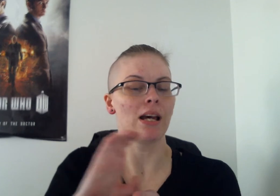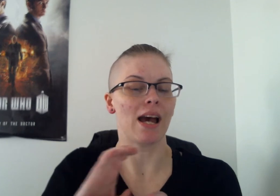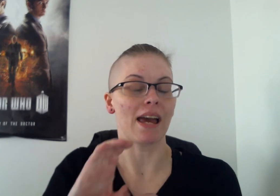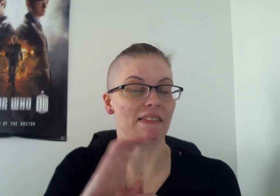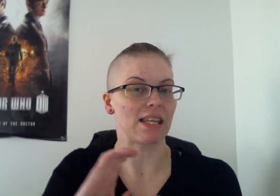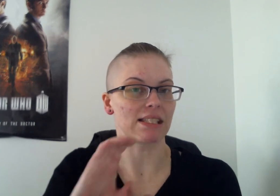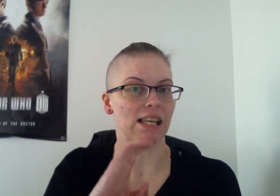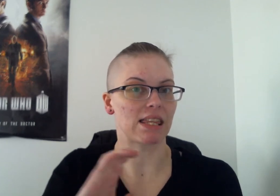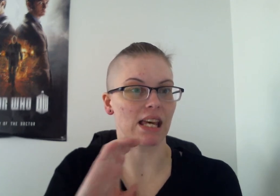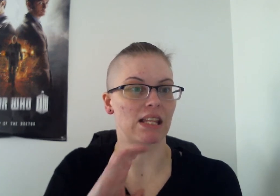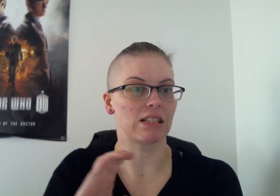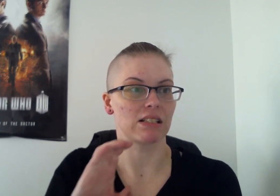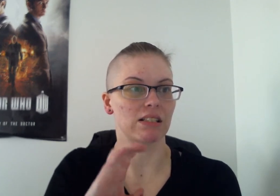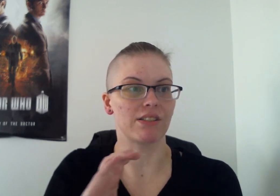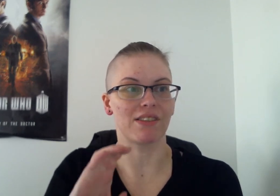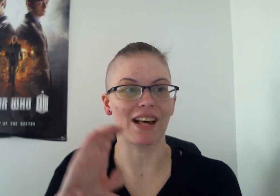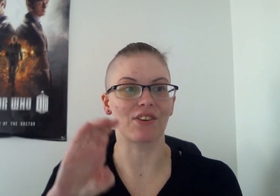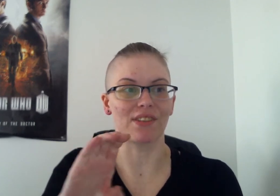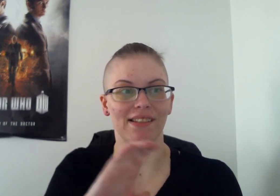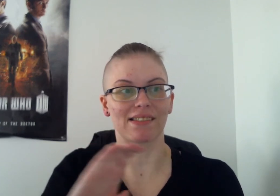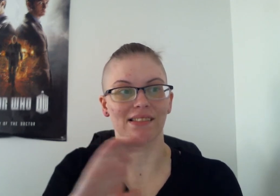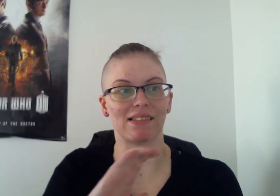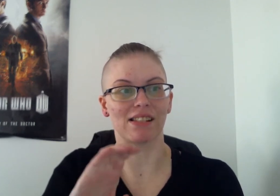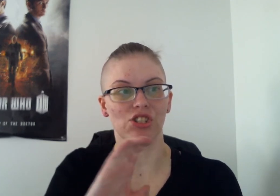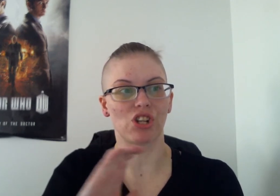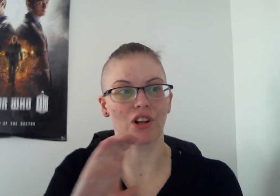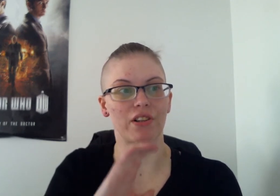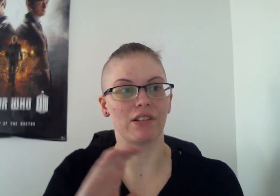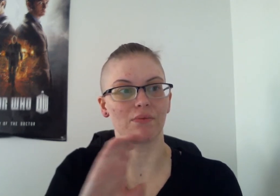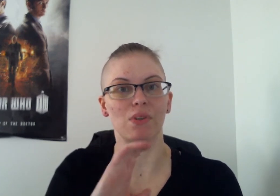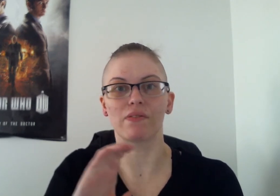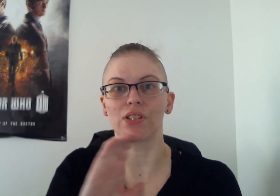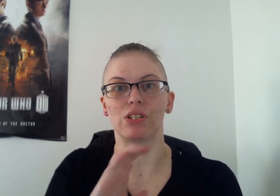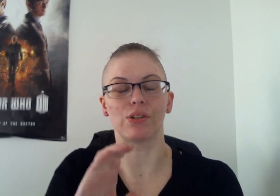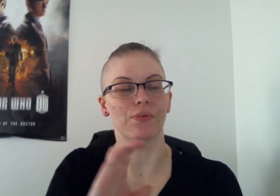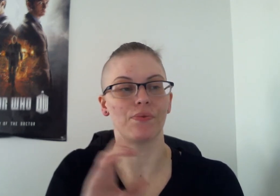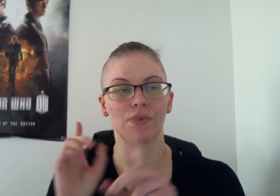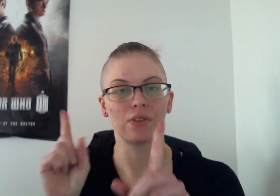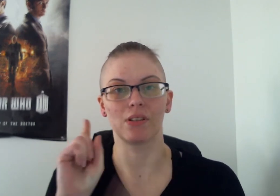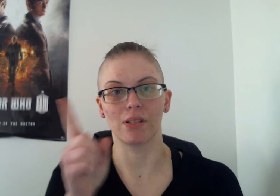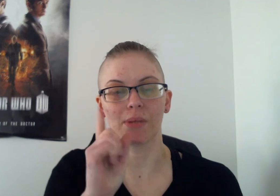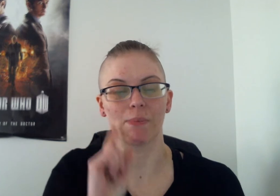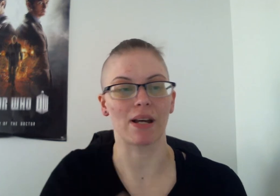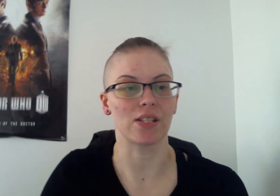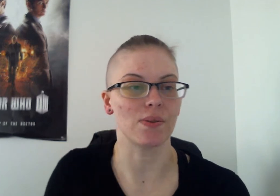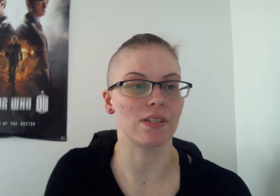I think it's like that. It's either that or this is chocolate. One of the two. Let me get back to you on that.